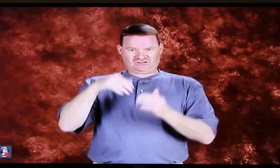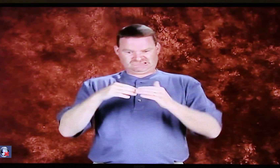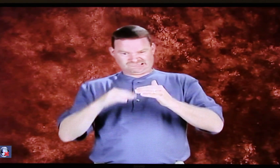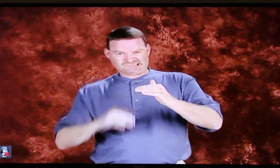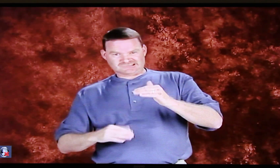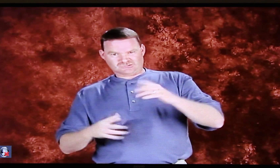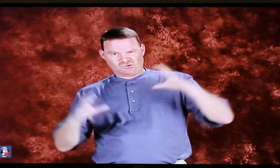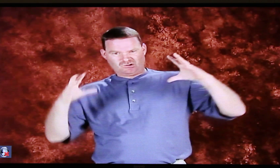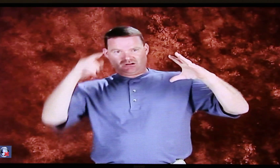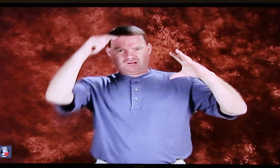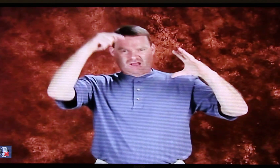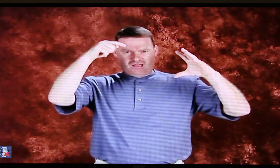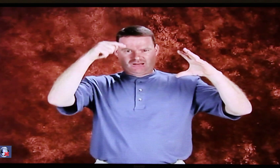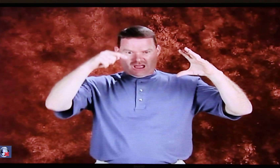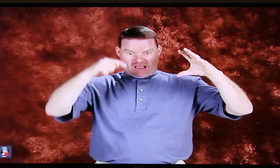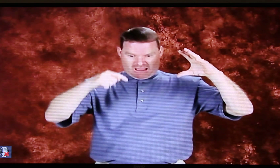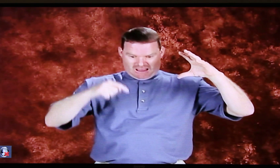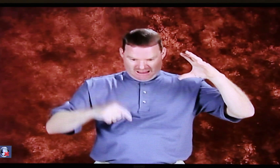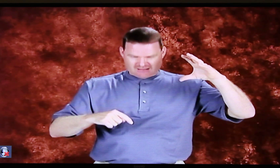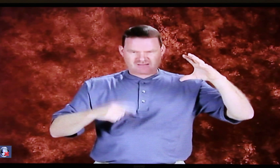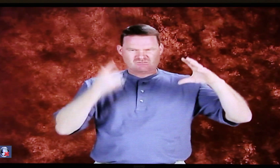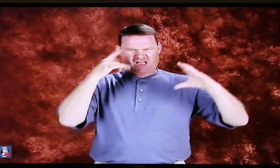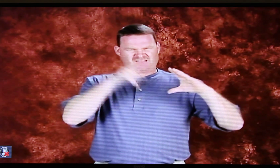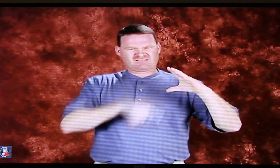and it measures 1,700 miles thick.